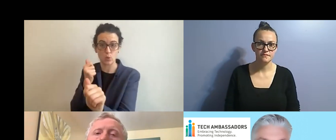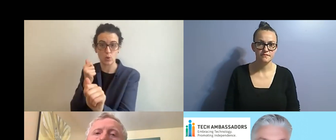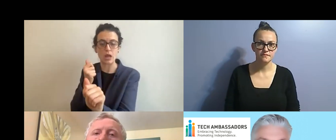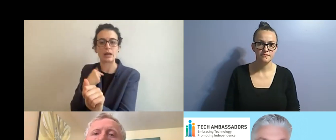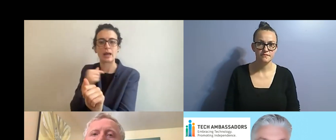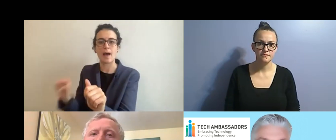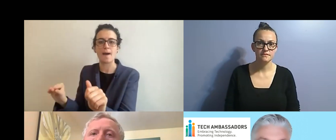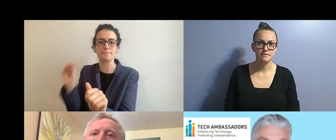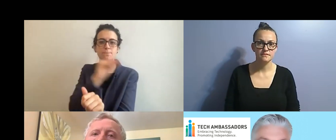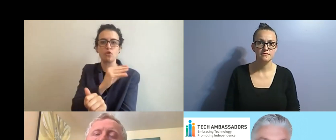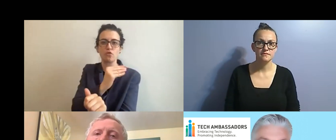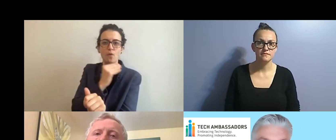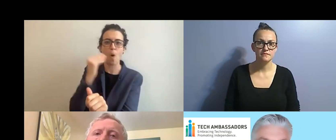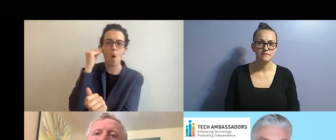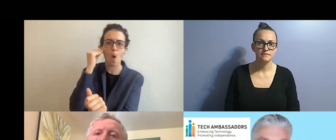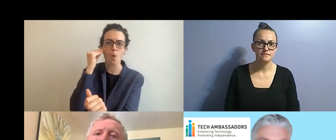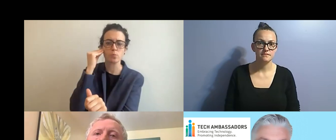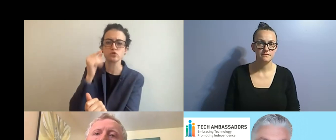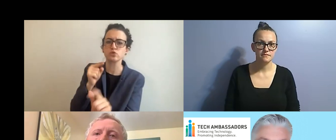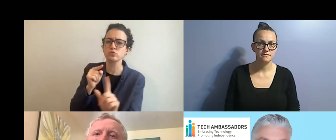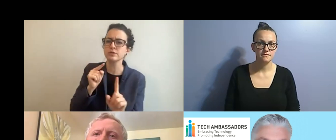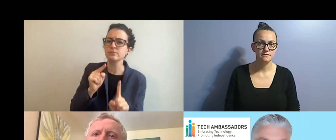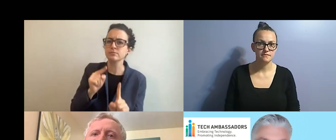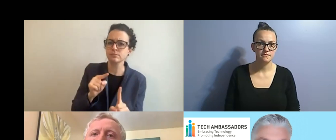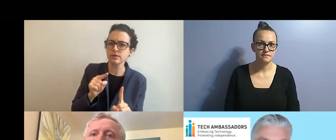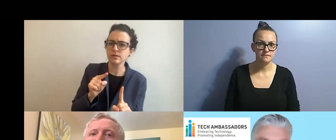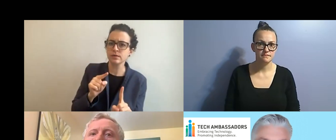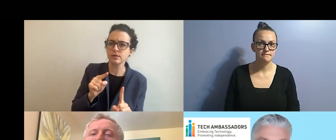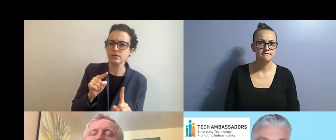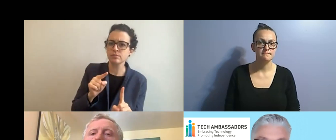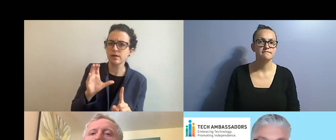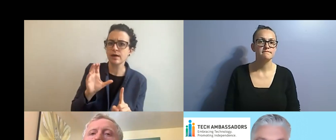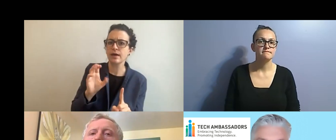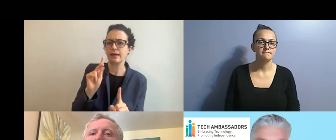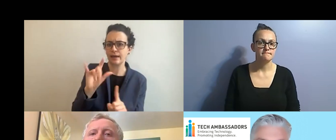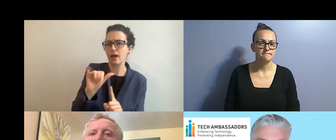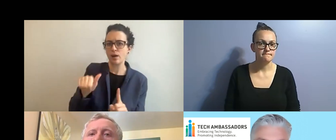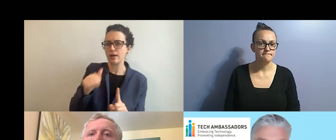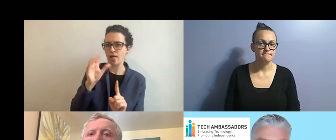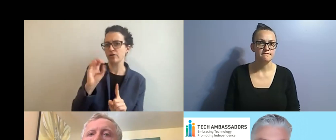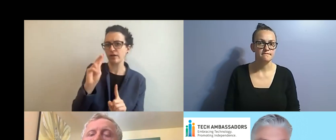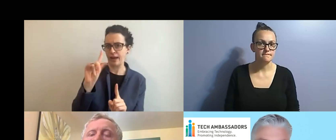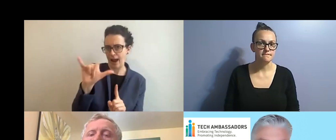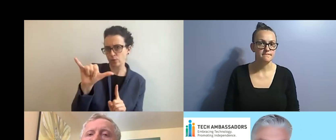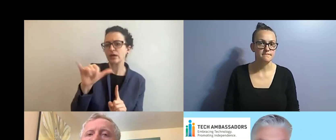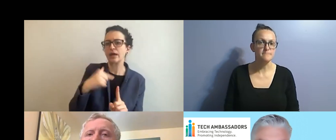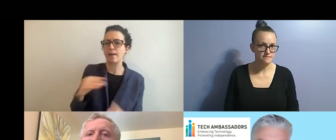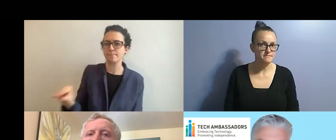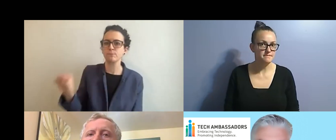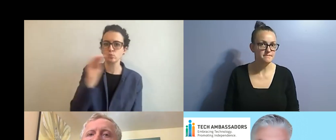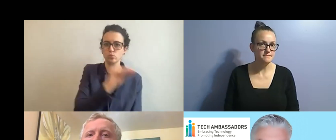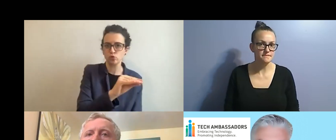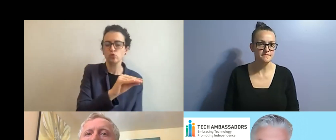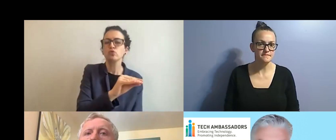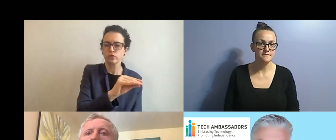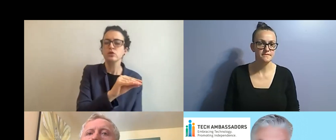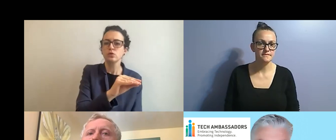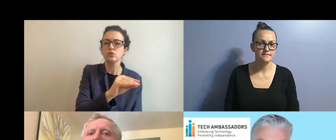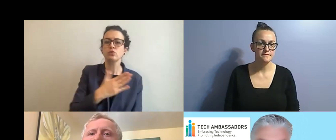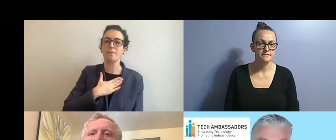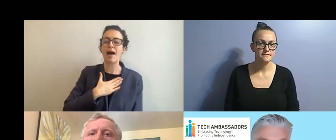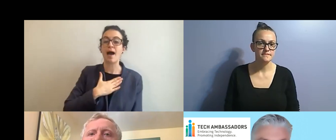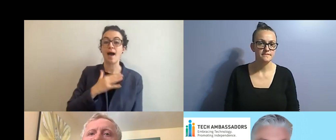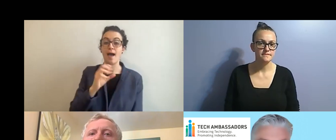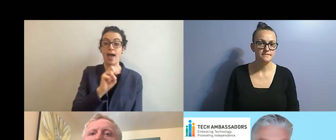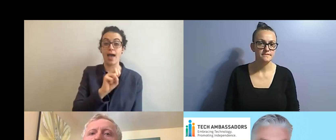County, Ohio. So I moved back home, and my SSA talked to me, and I